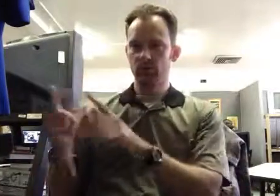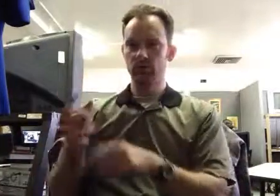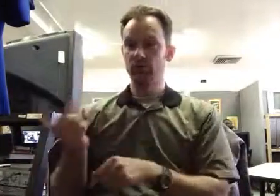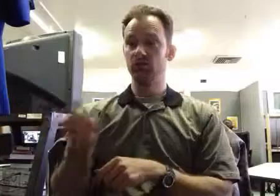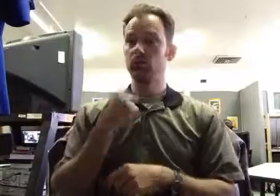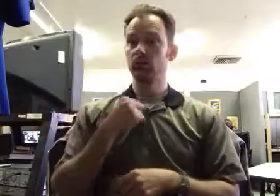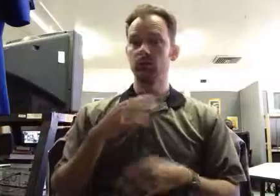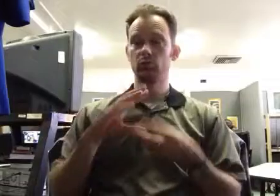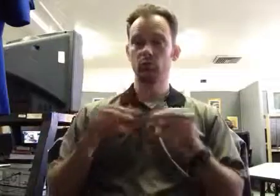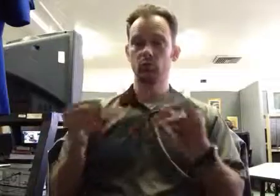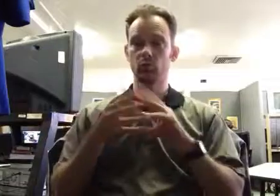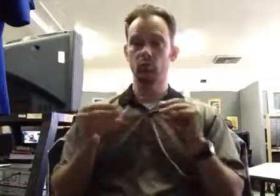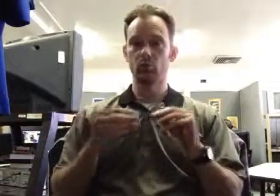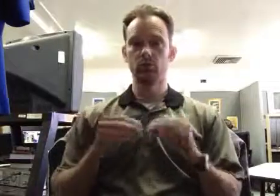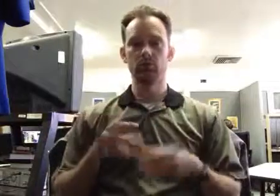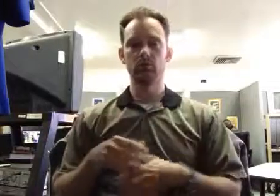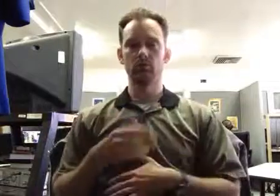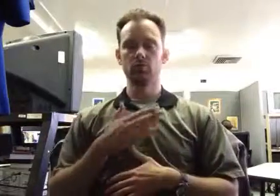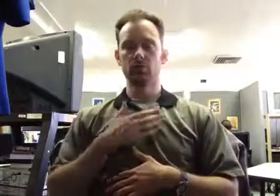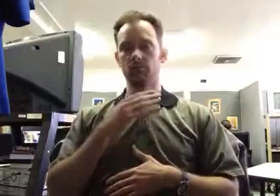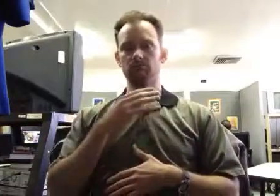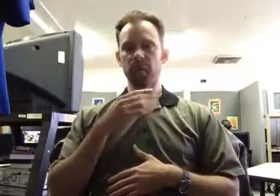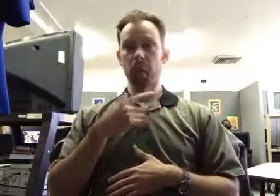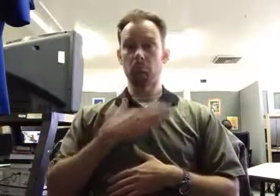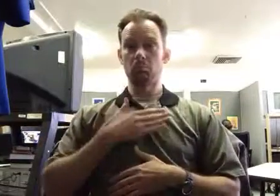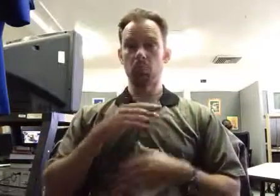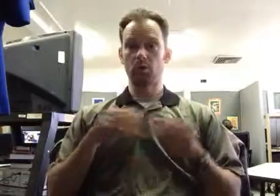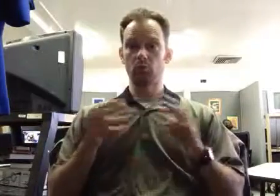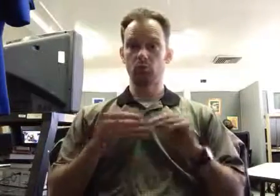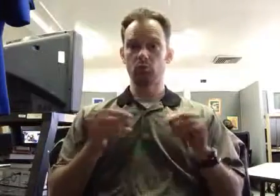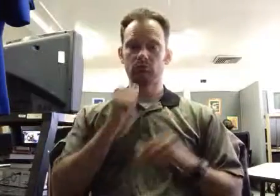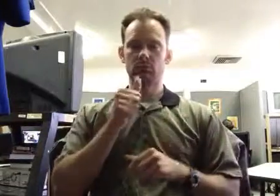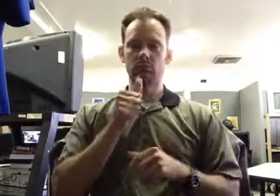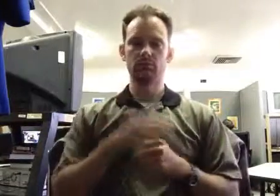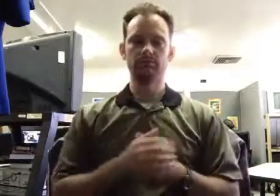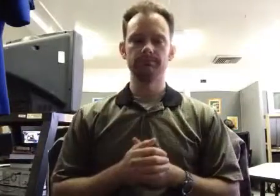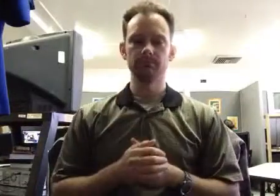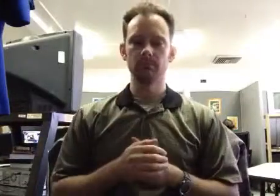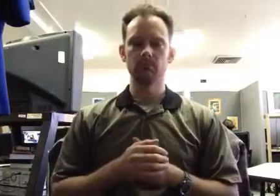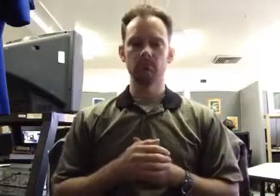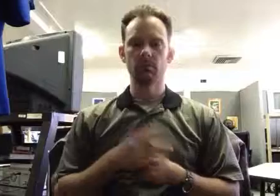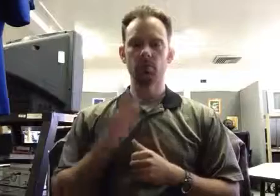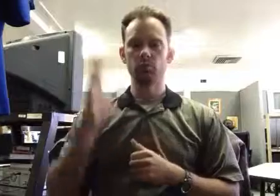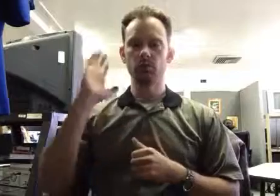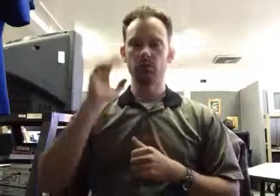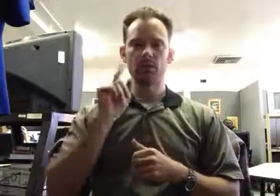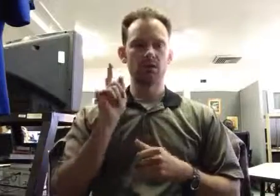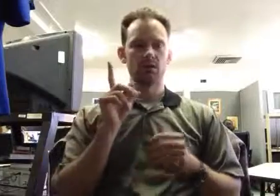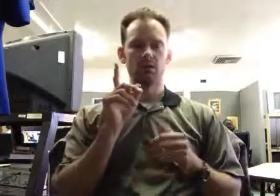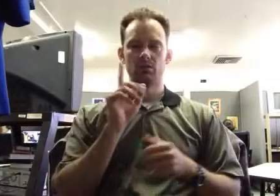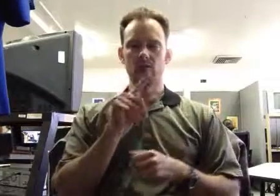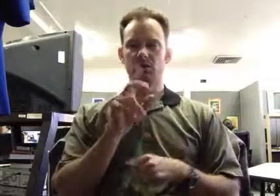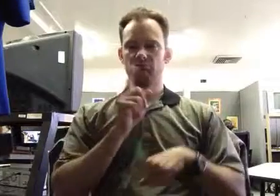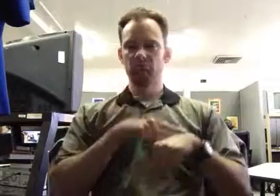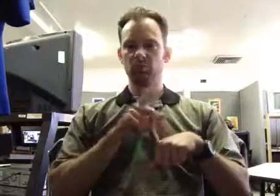it secondhand. At that time, a young priest came to that community, and we're going to call him by the name